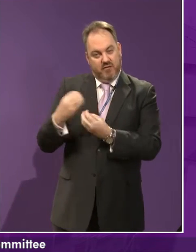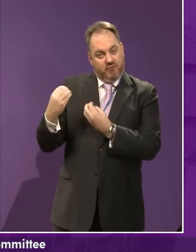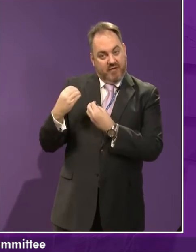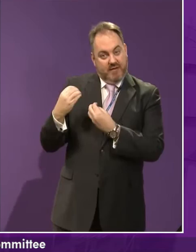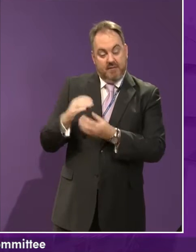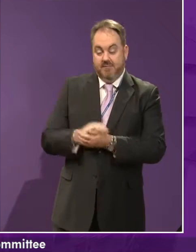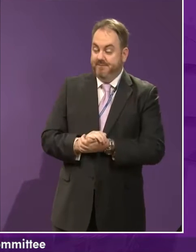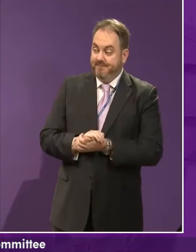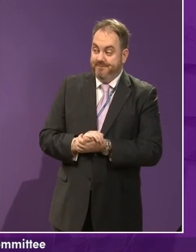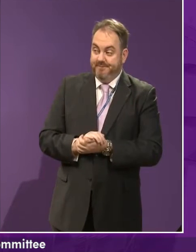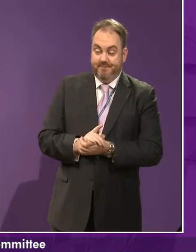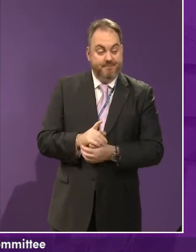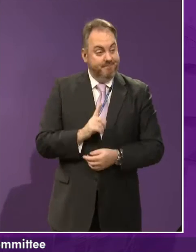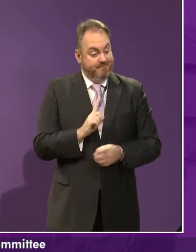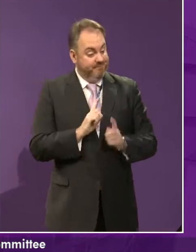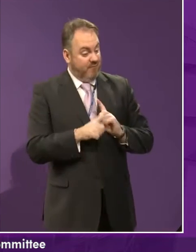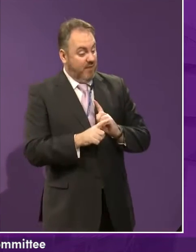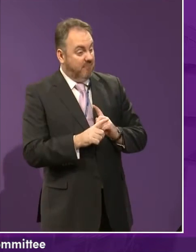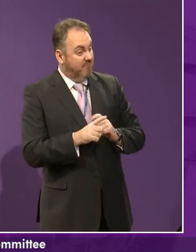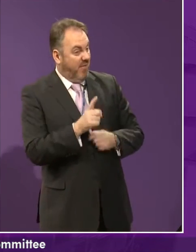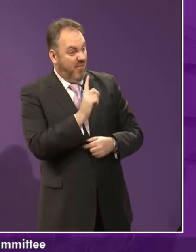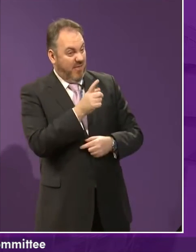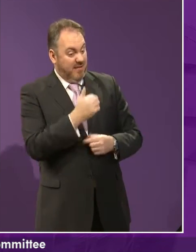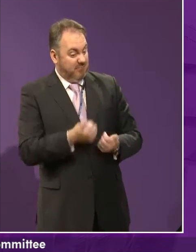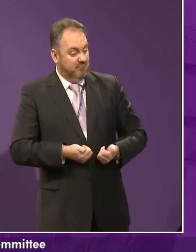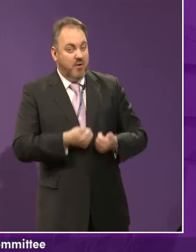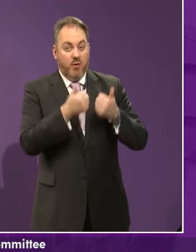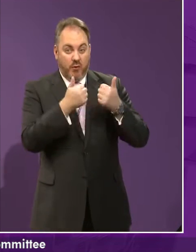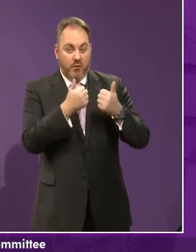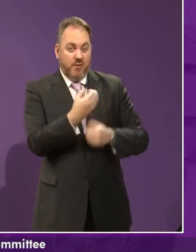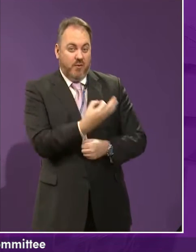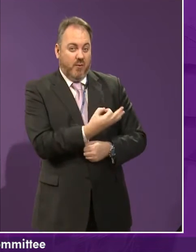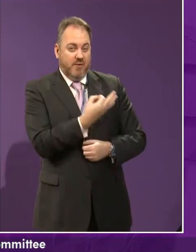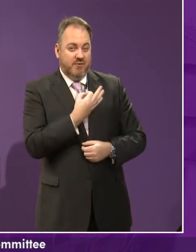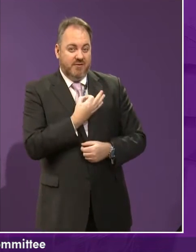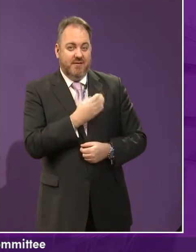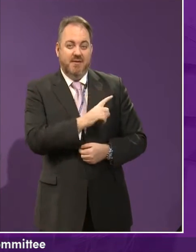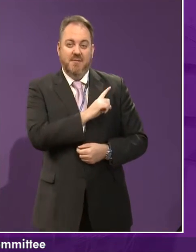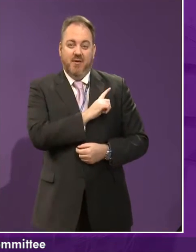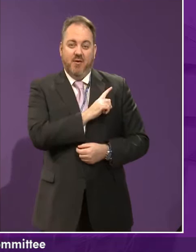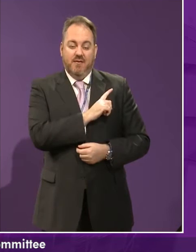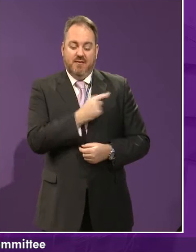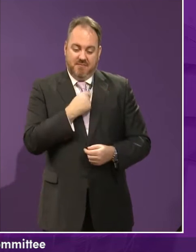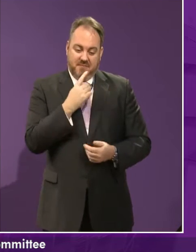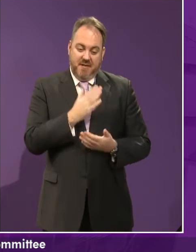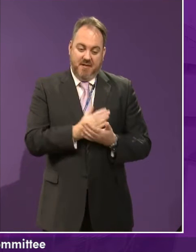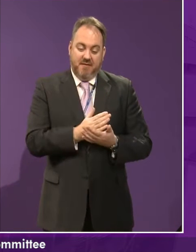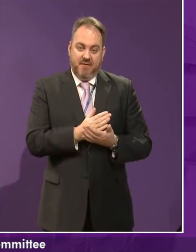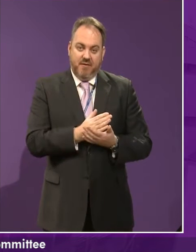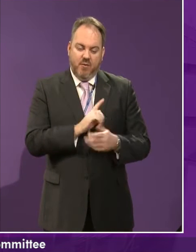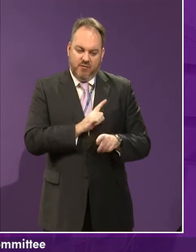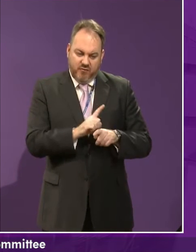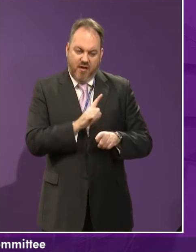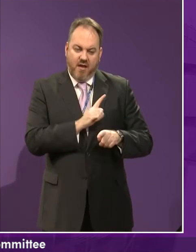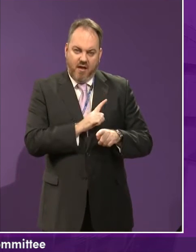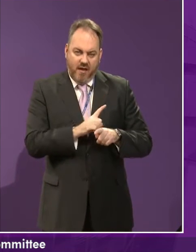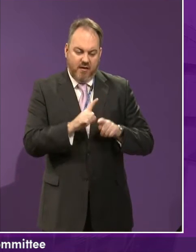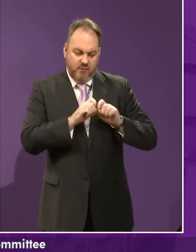That's a very good question, and it's one that we've constantly grappled with, and we continue to do